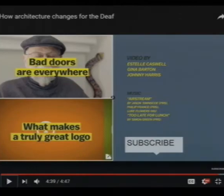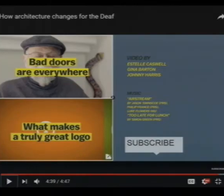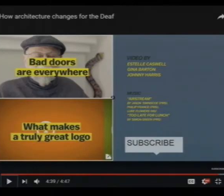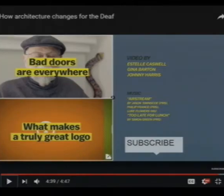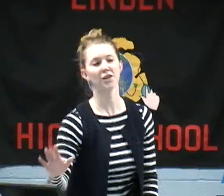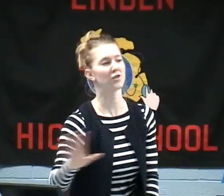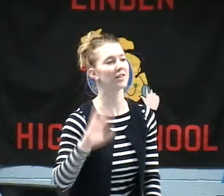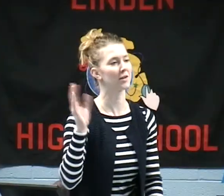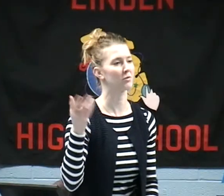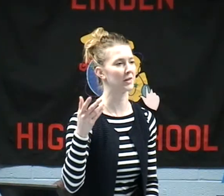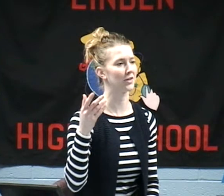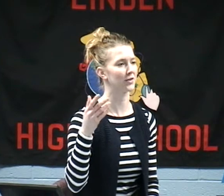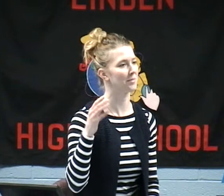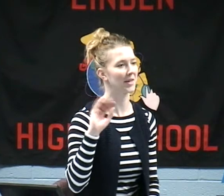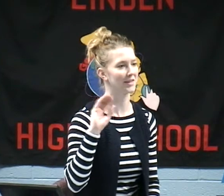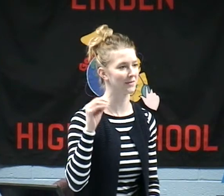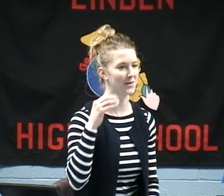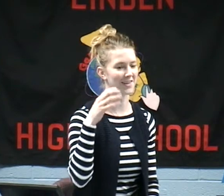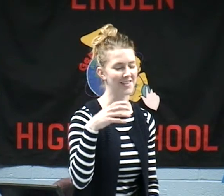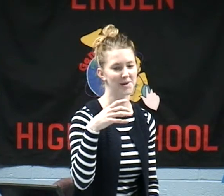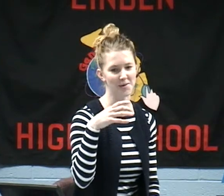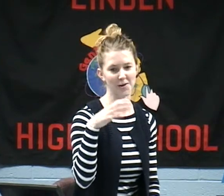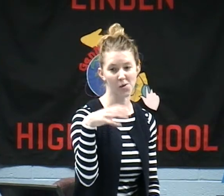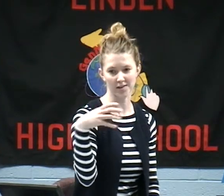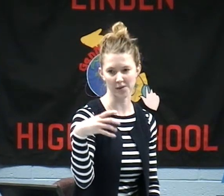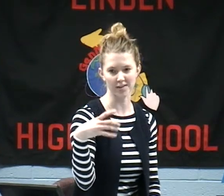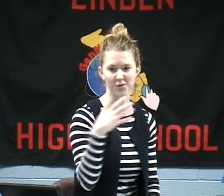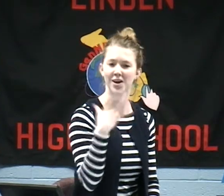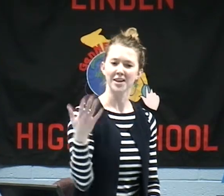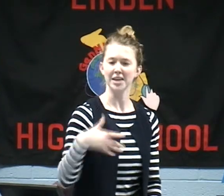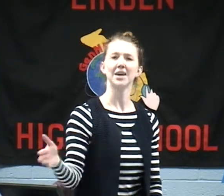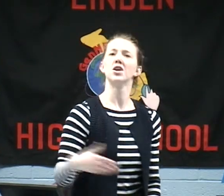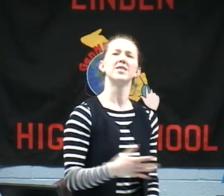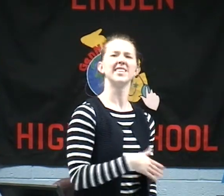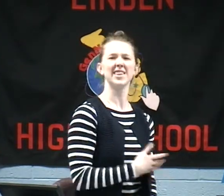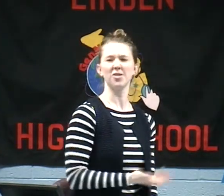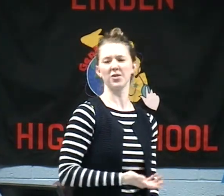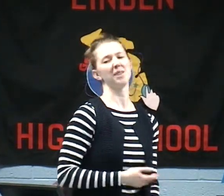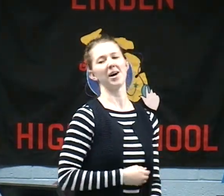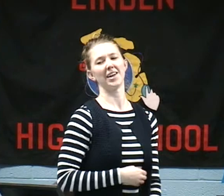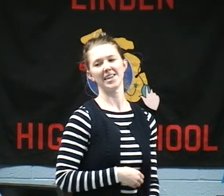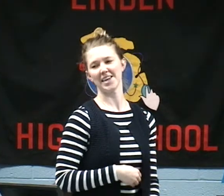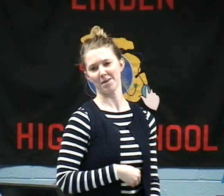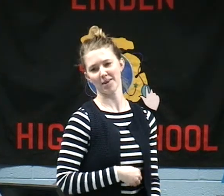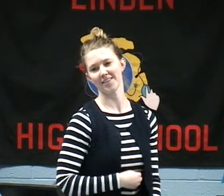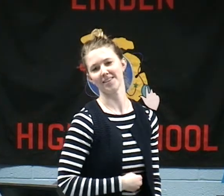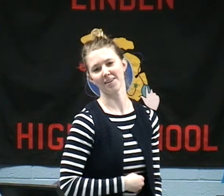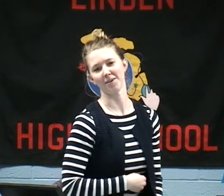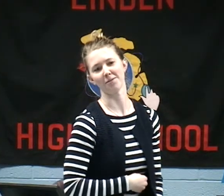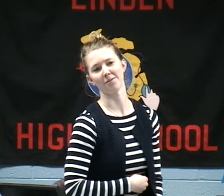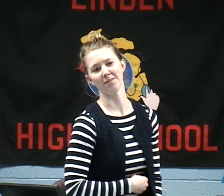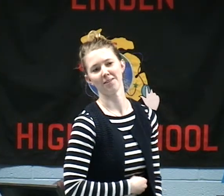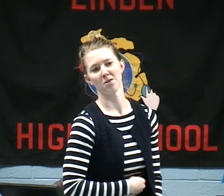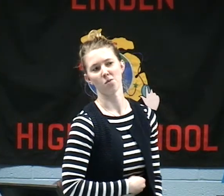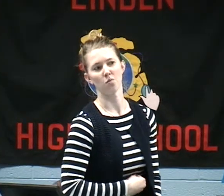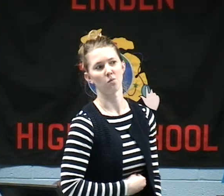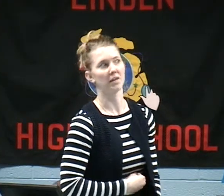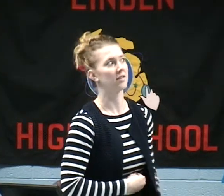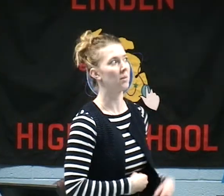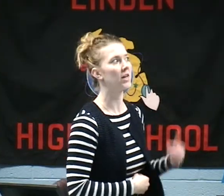Okay, so I just thought that was really interesting because if you guys think about your space, you like things that you don't think about on a day-to-day basis of like somebody